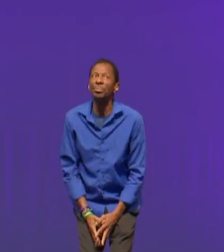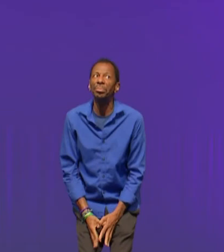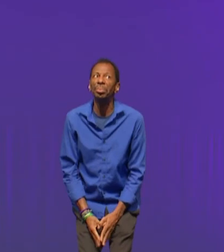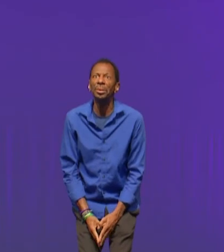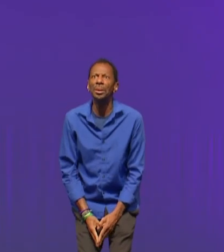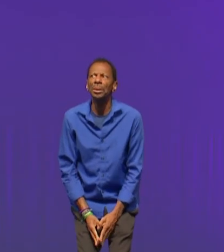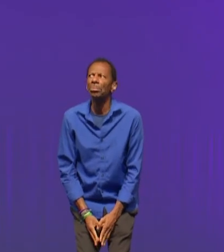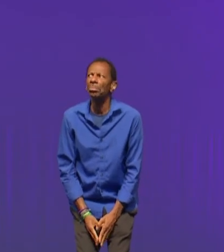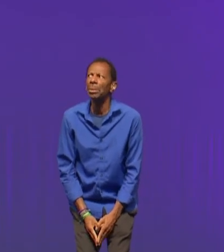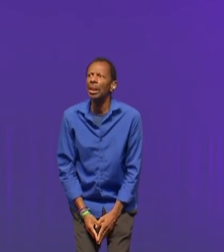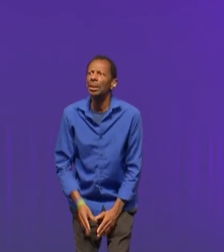which is how it was labeled.